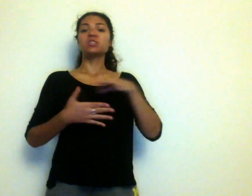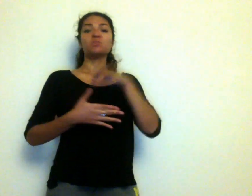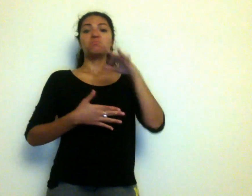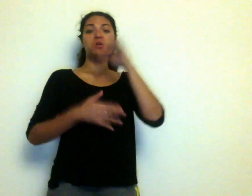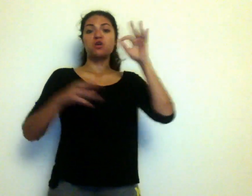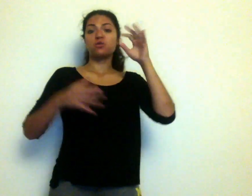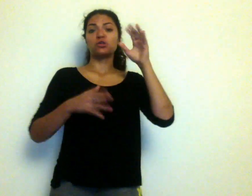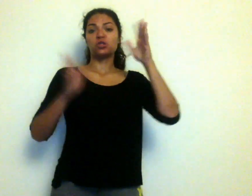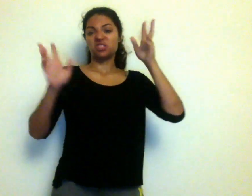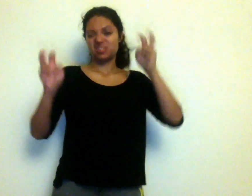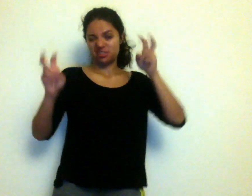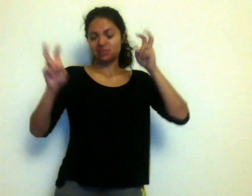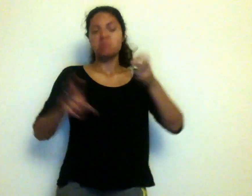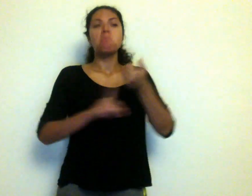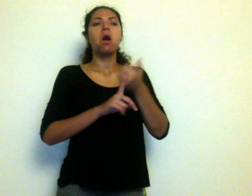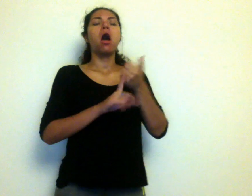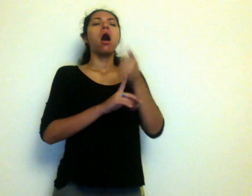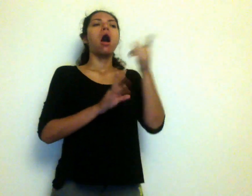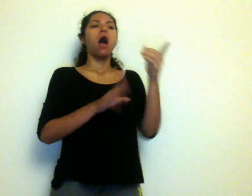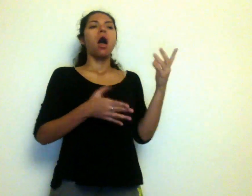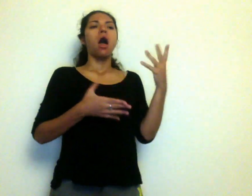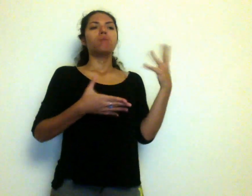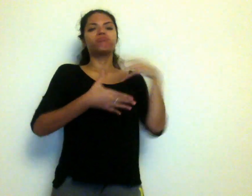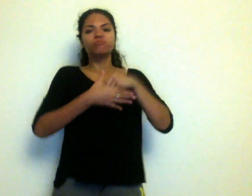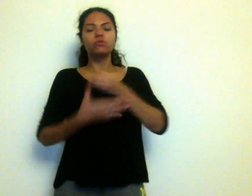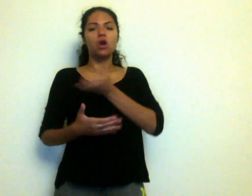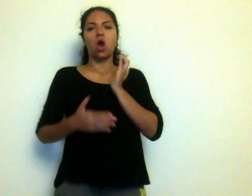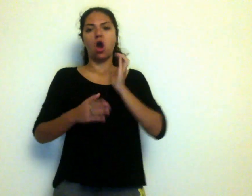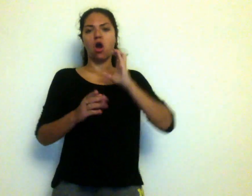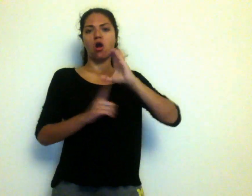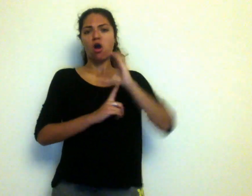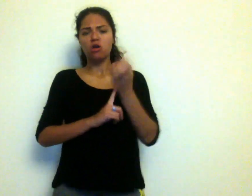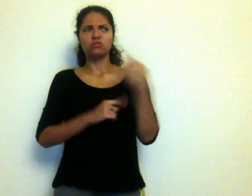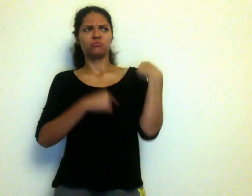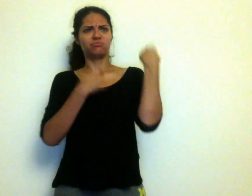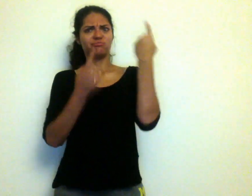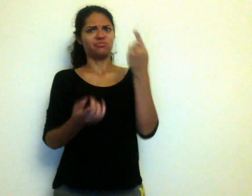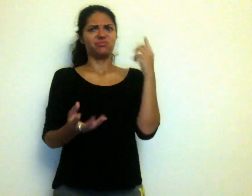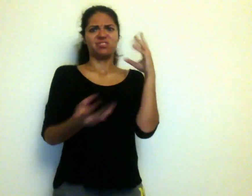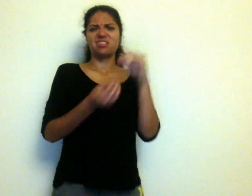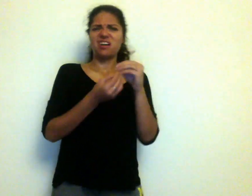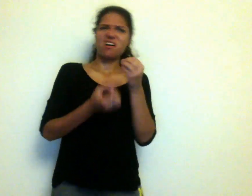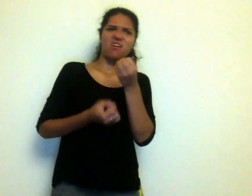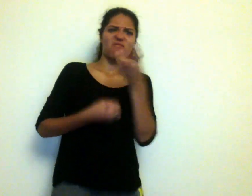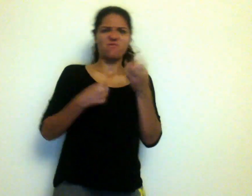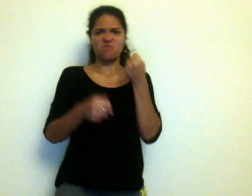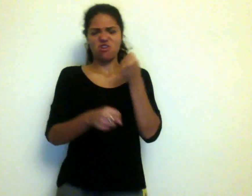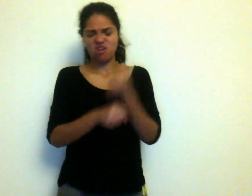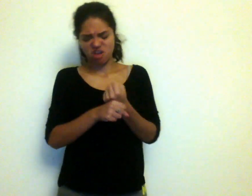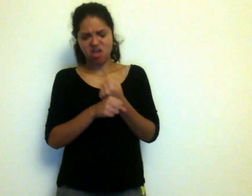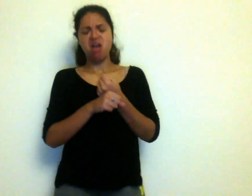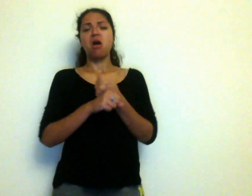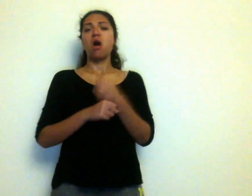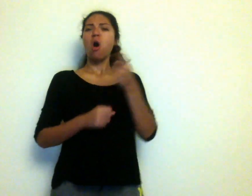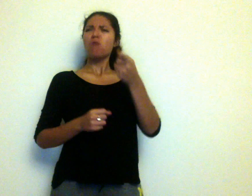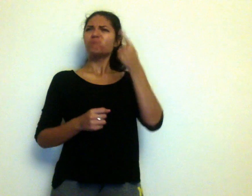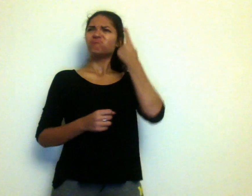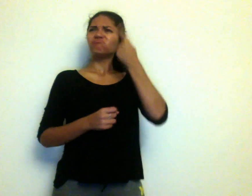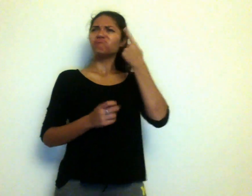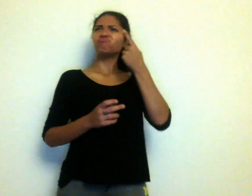culture and the Western world. Think of how often reincarnation and karma are mentioned in popular movies and music. And yet, how much do